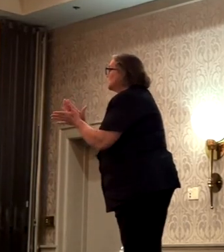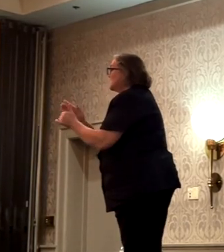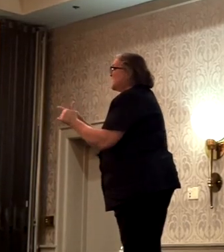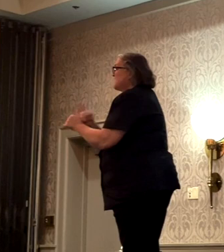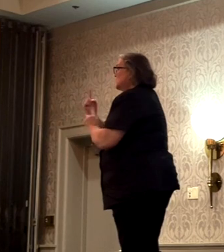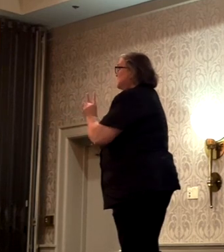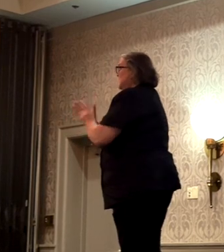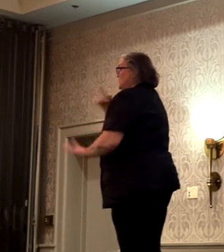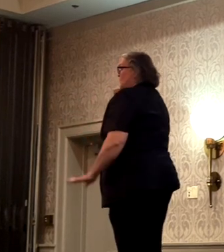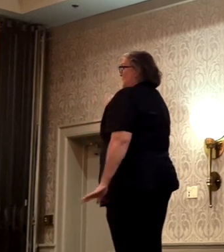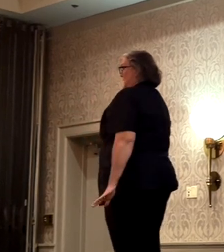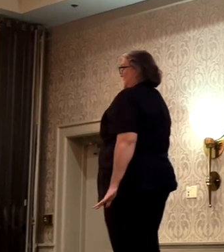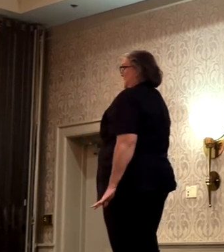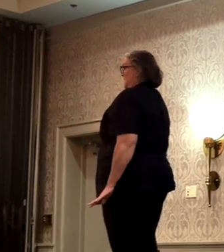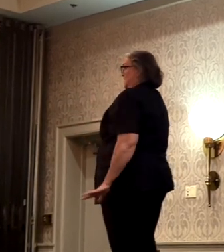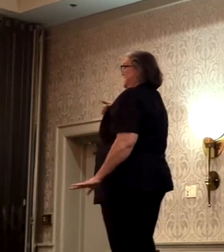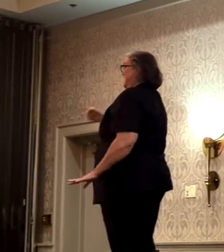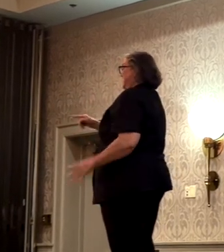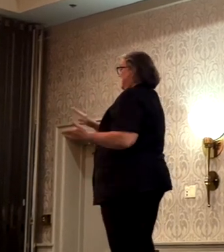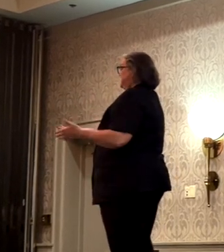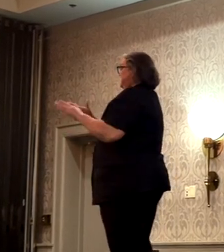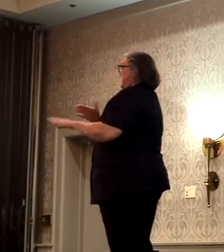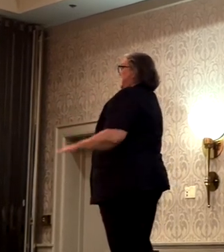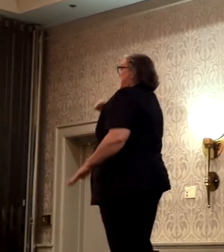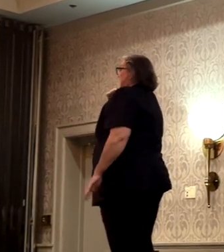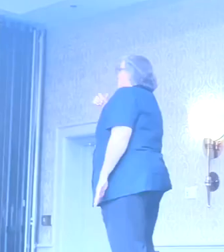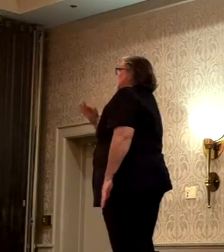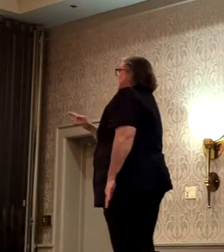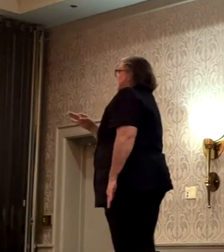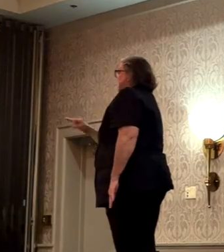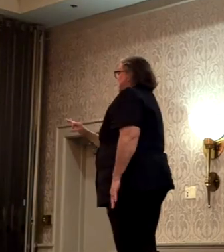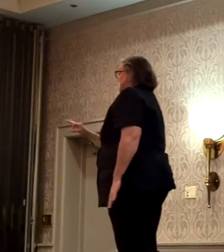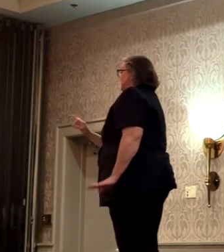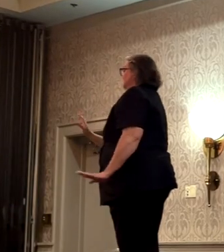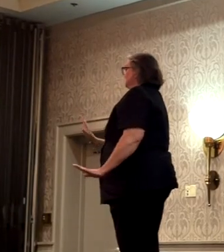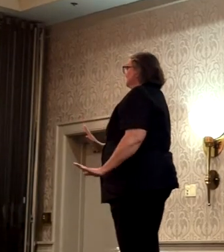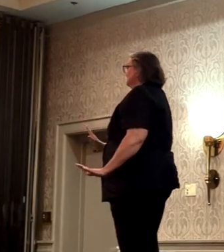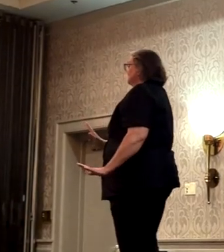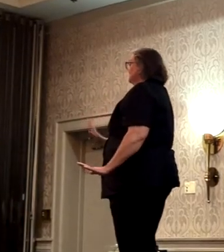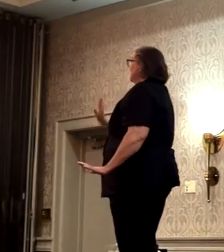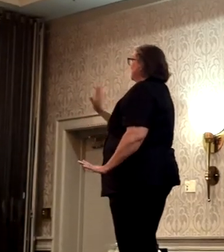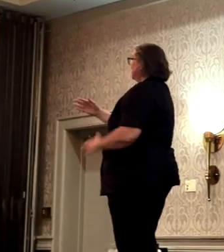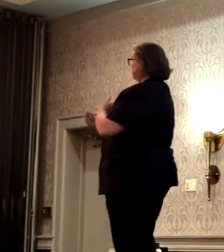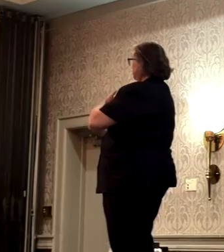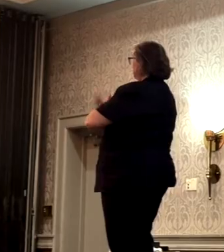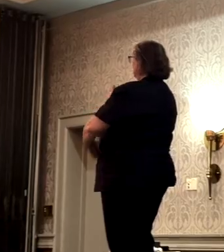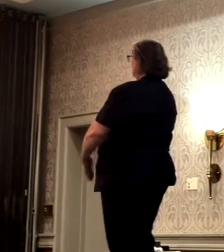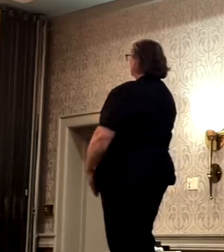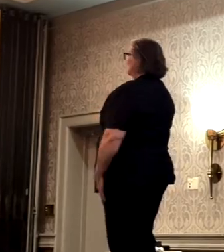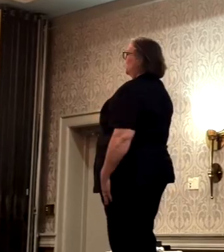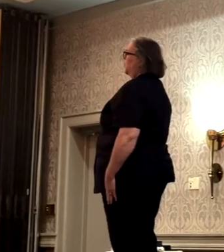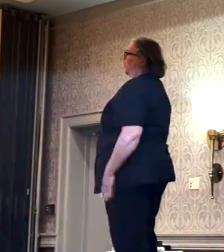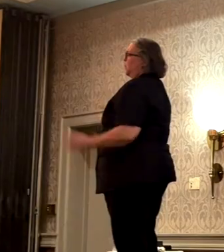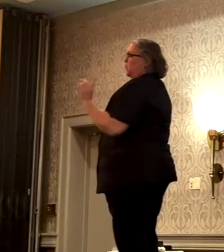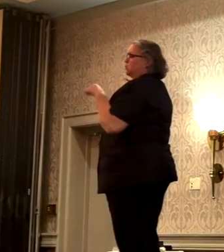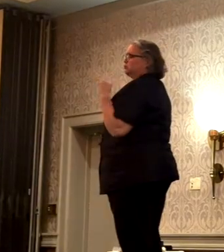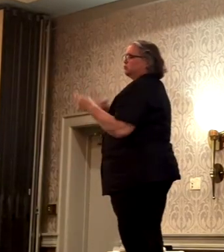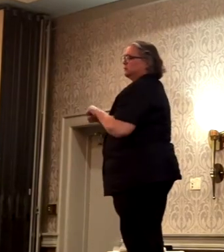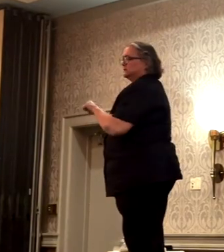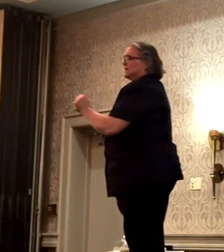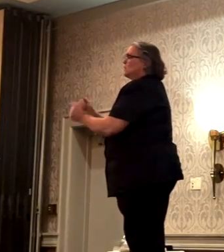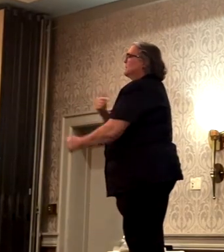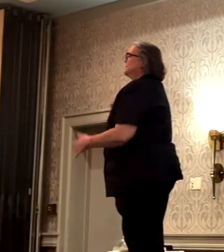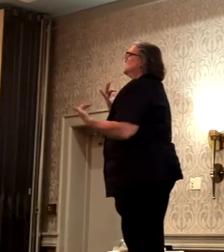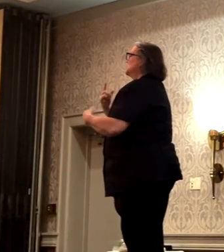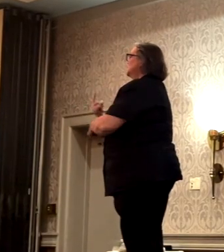was my first mentor, and although he died when I was 19, His influence remains with me today. And